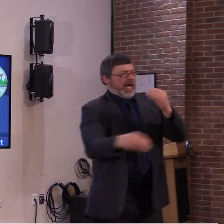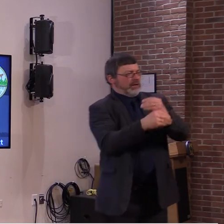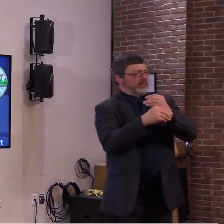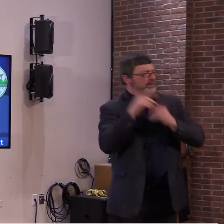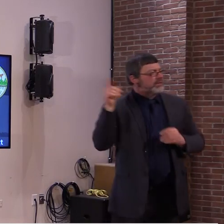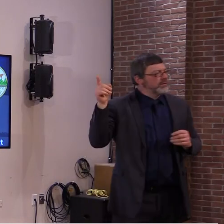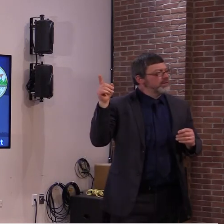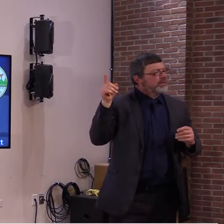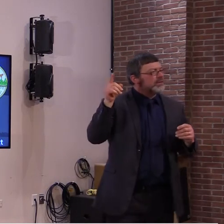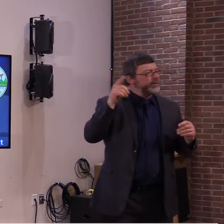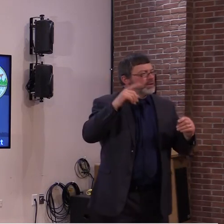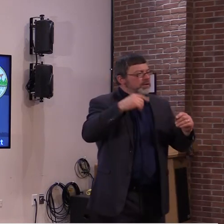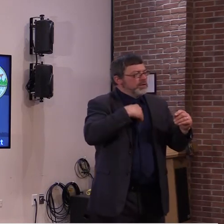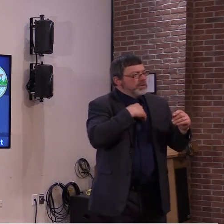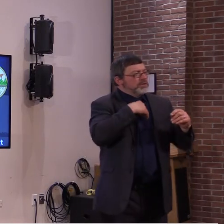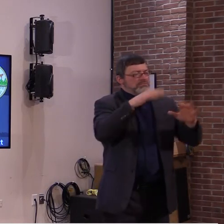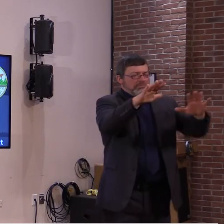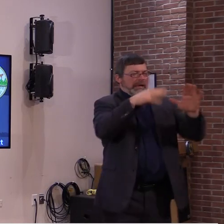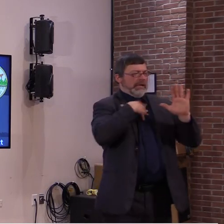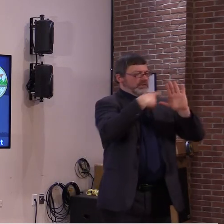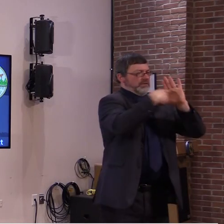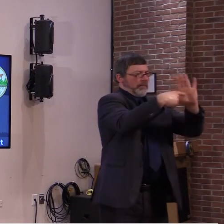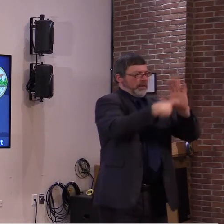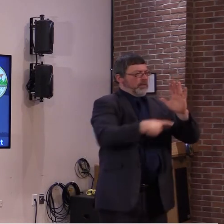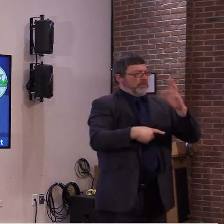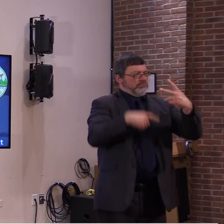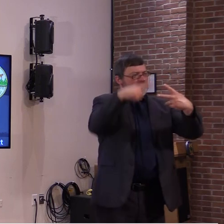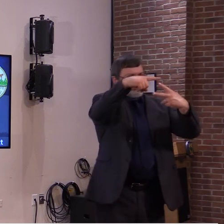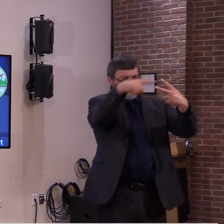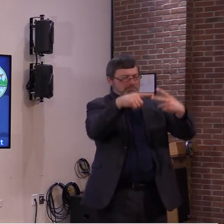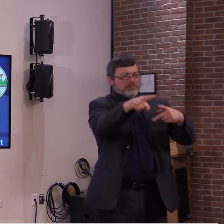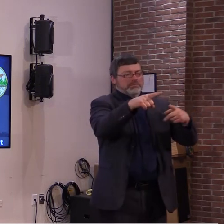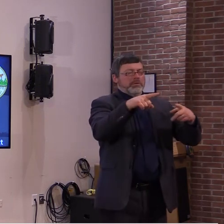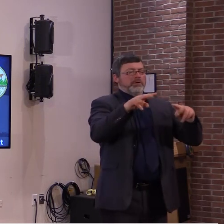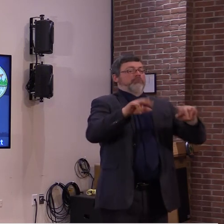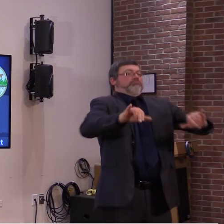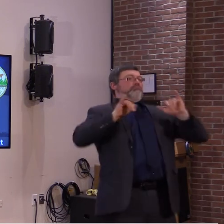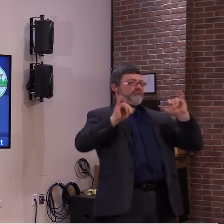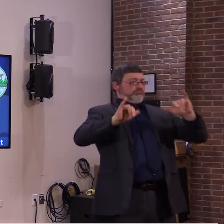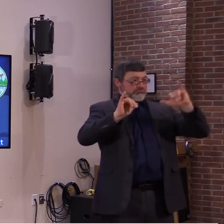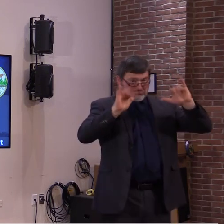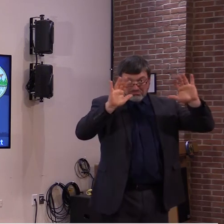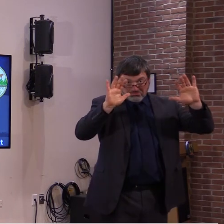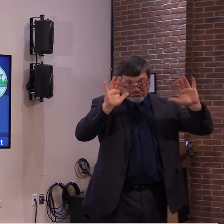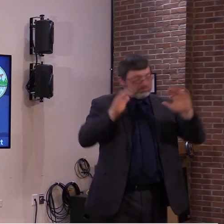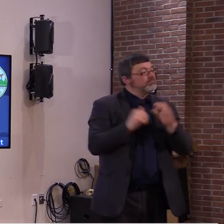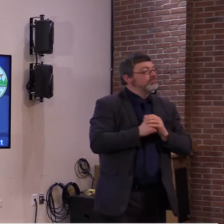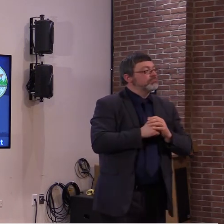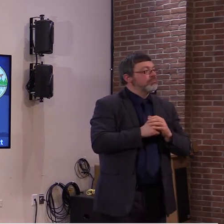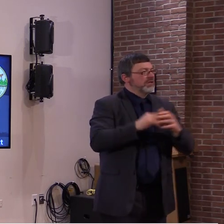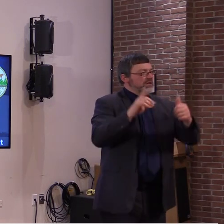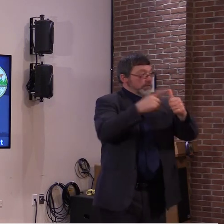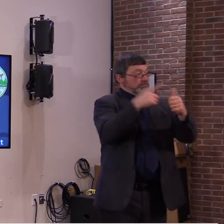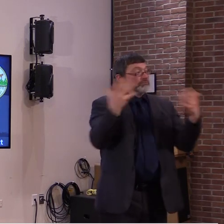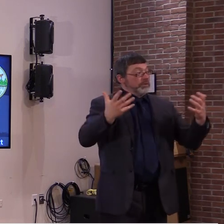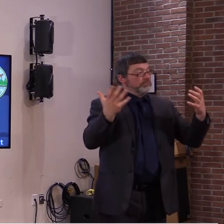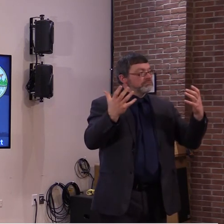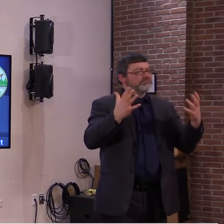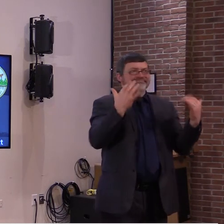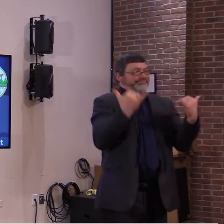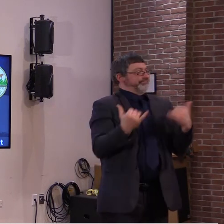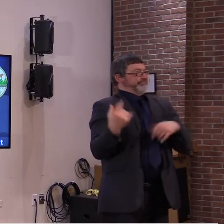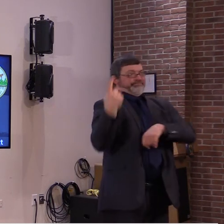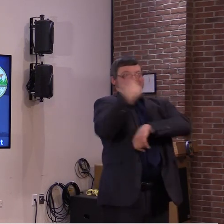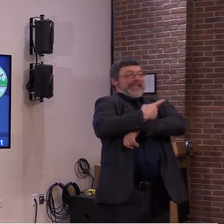illustrate what we're talking about. Let's say today, Tuesday,